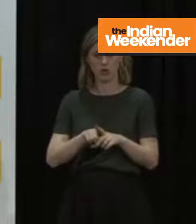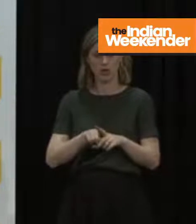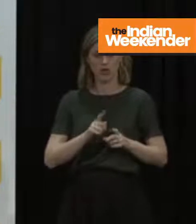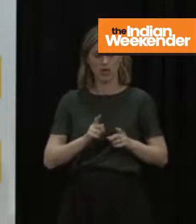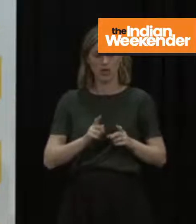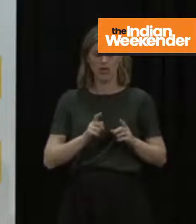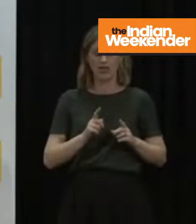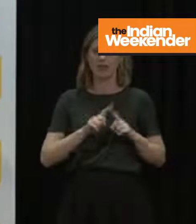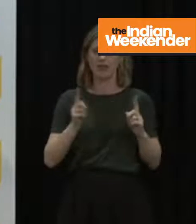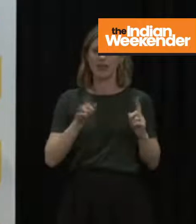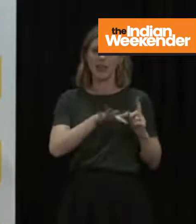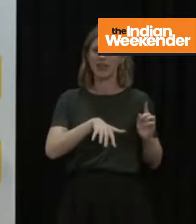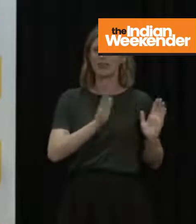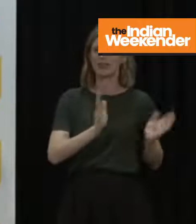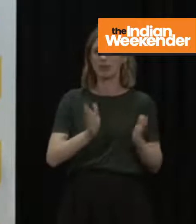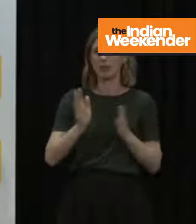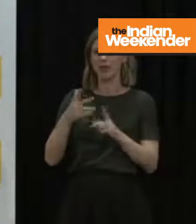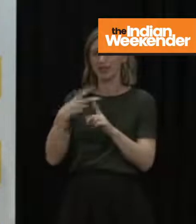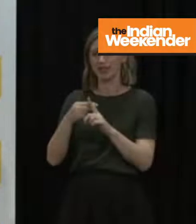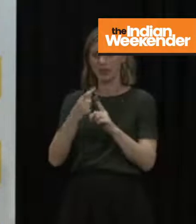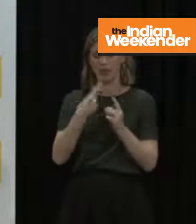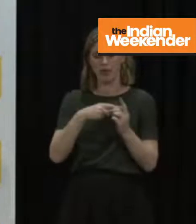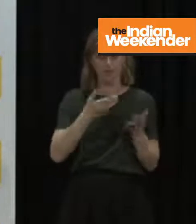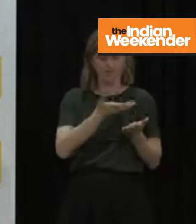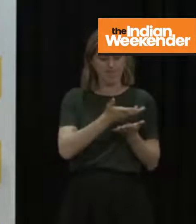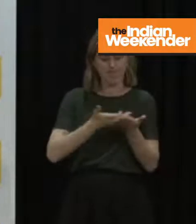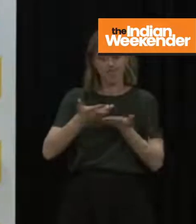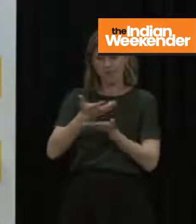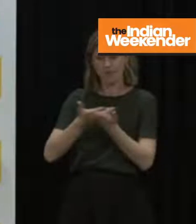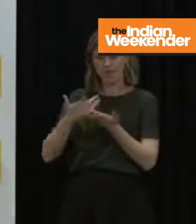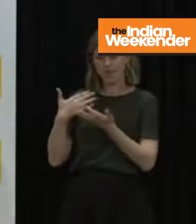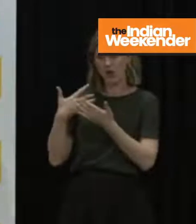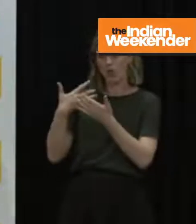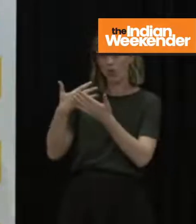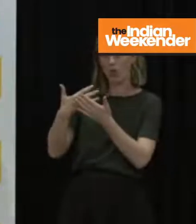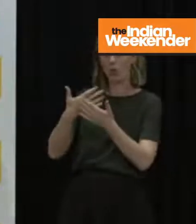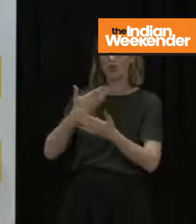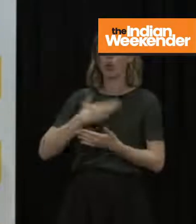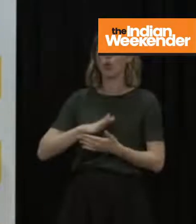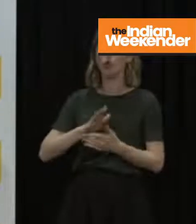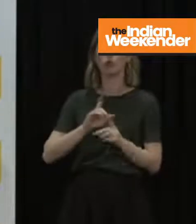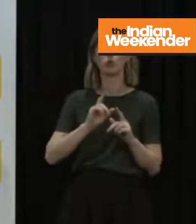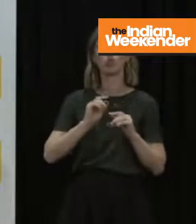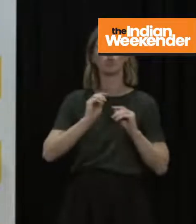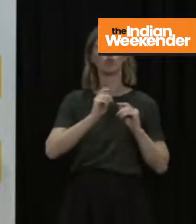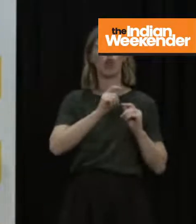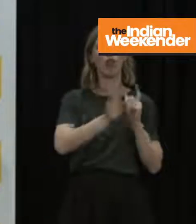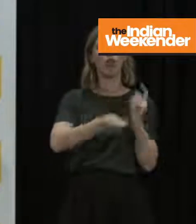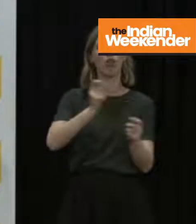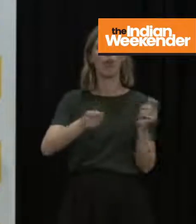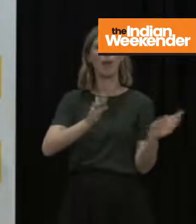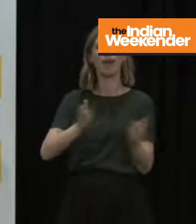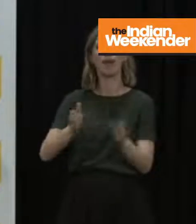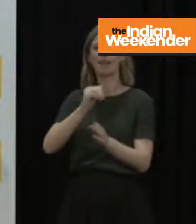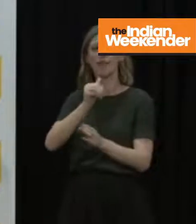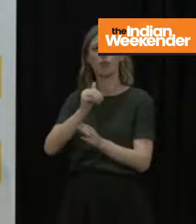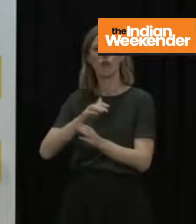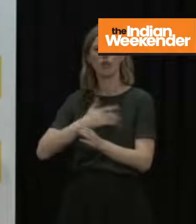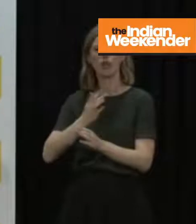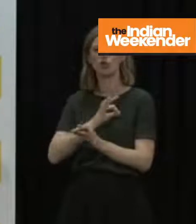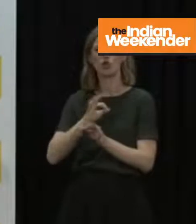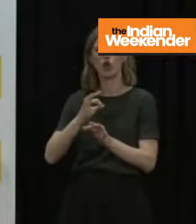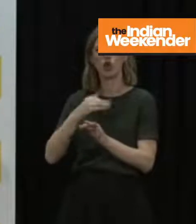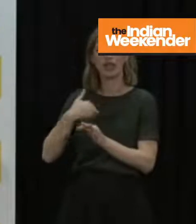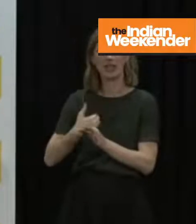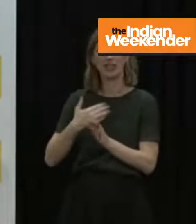here. We take these decisions very seriously. We do not want to issue mandates where we don't believe that there is a very pressing